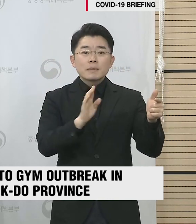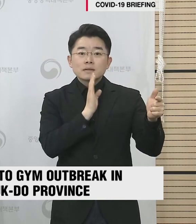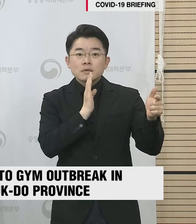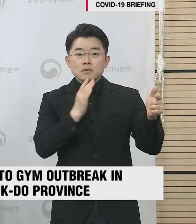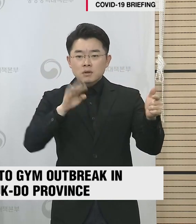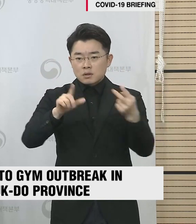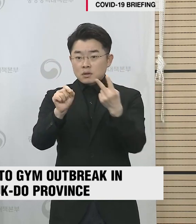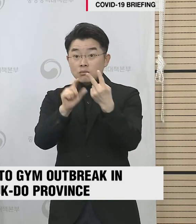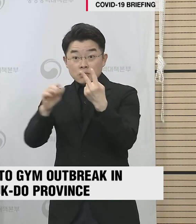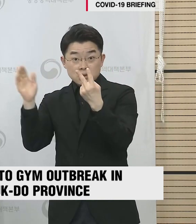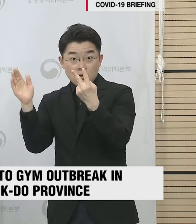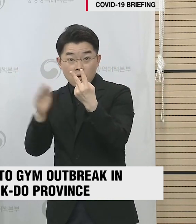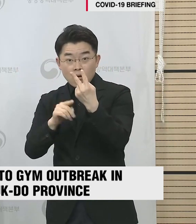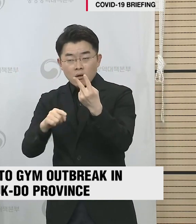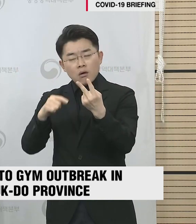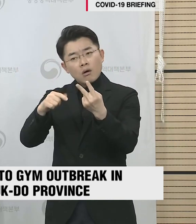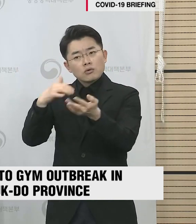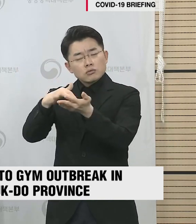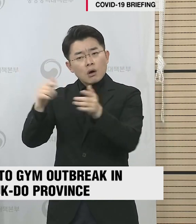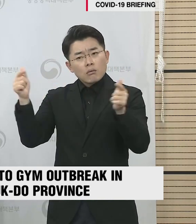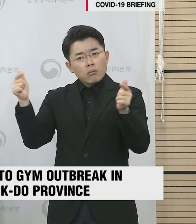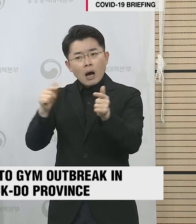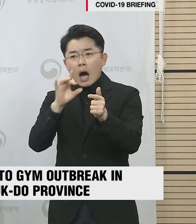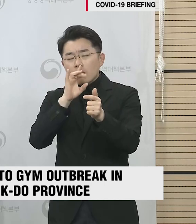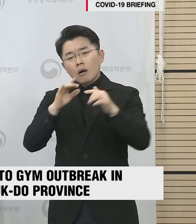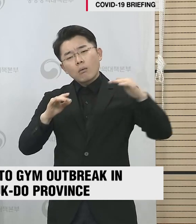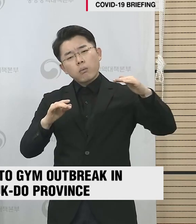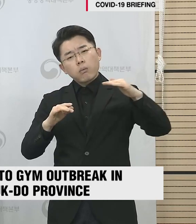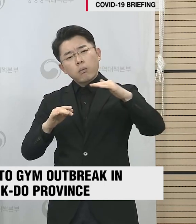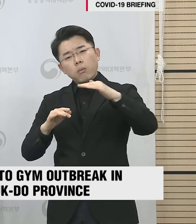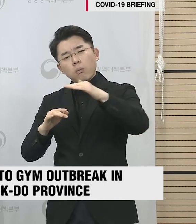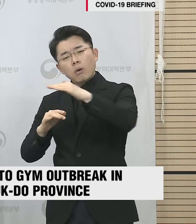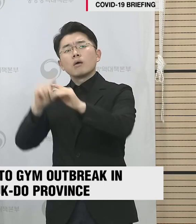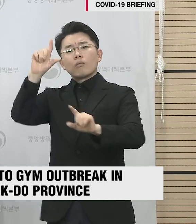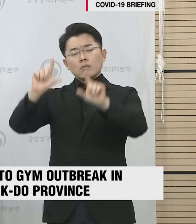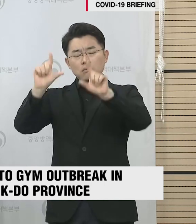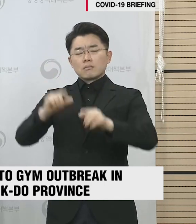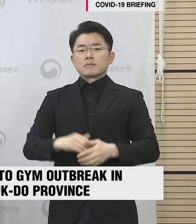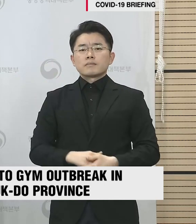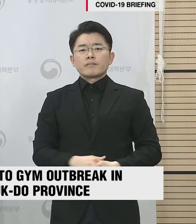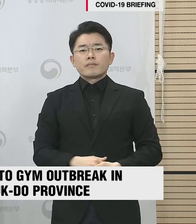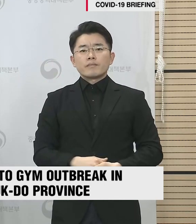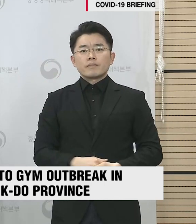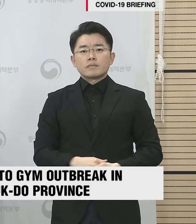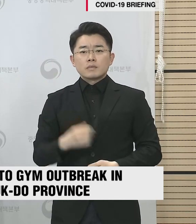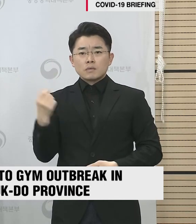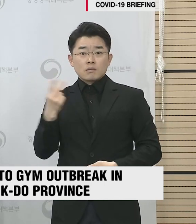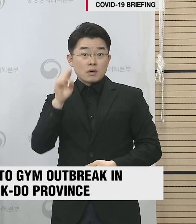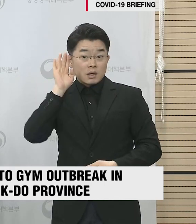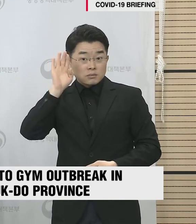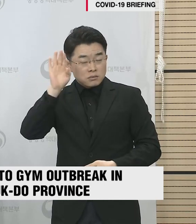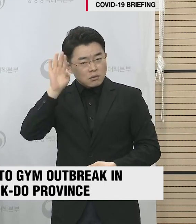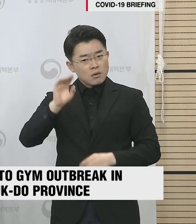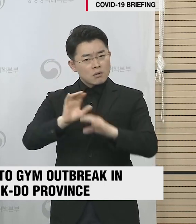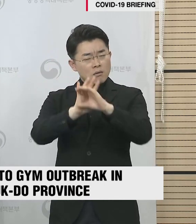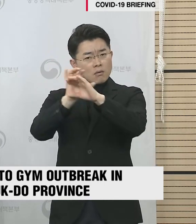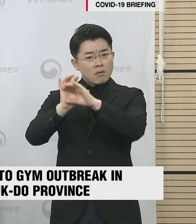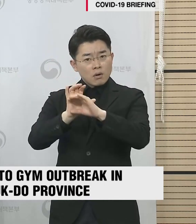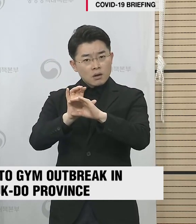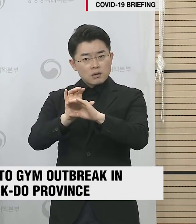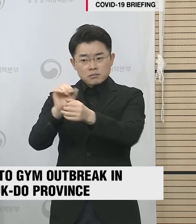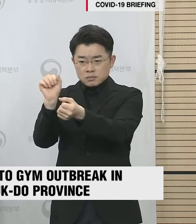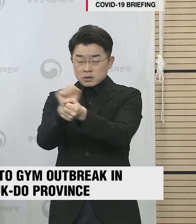a continued decline in the number of cases, and this has been stalled during February. Moreover, for the time